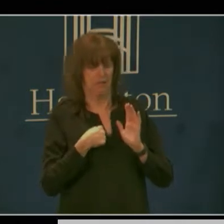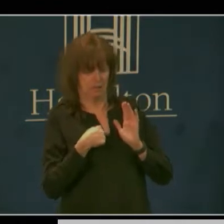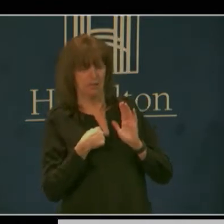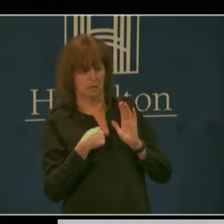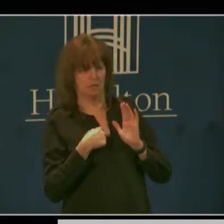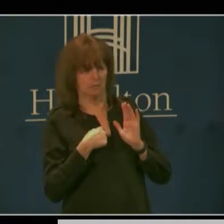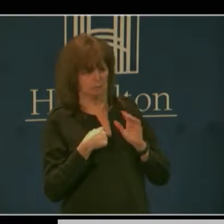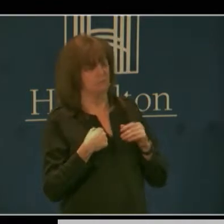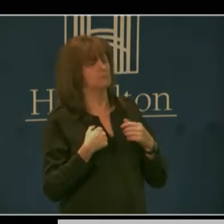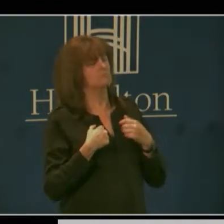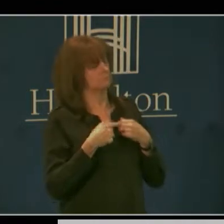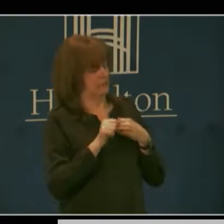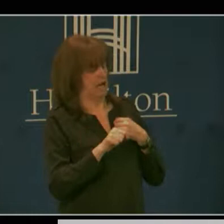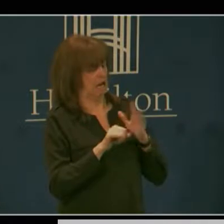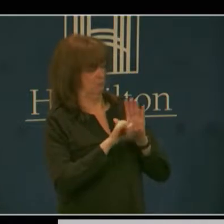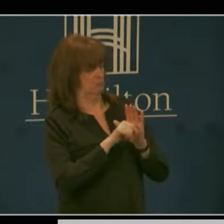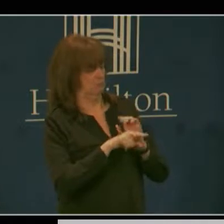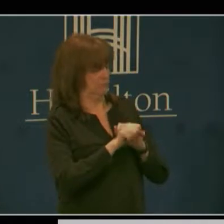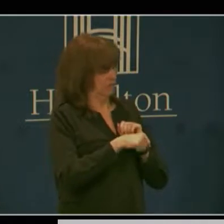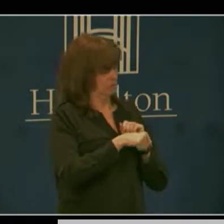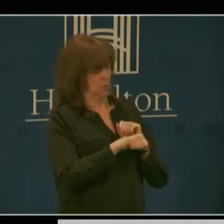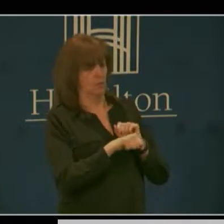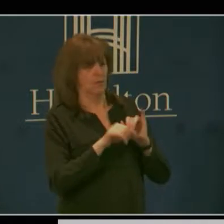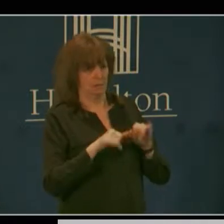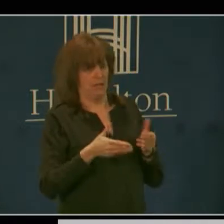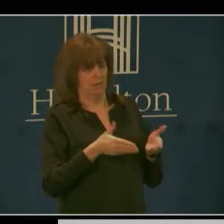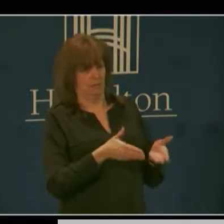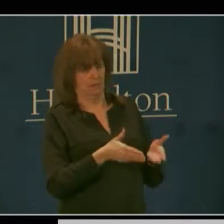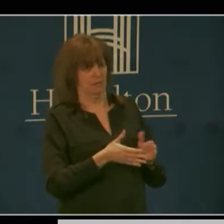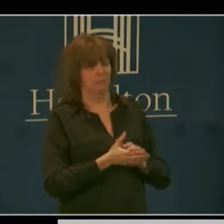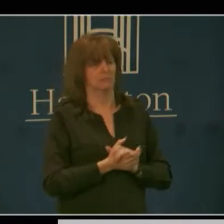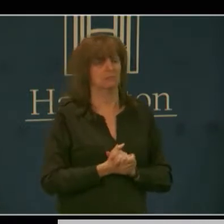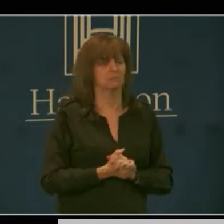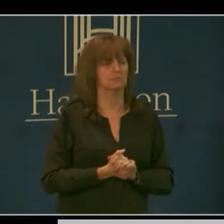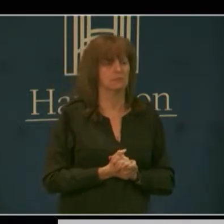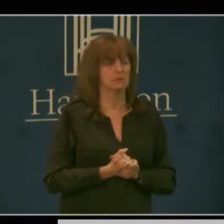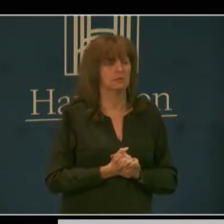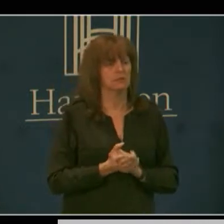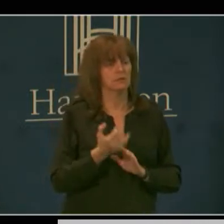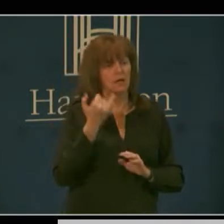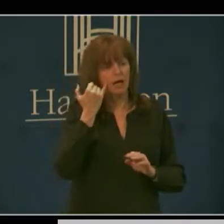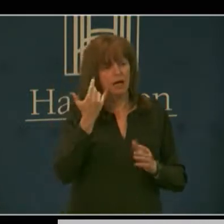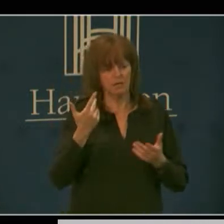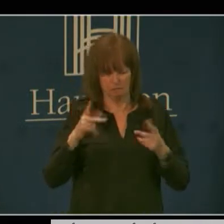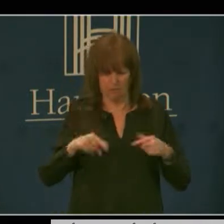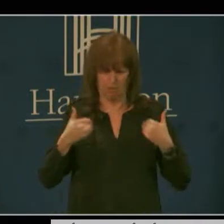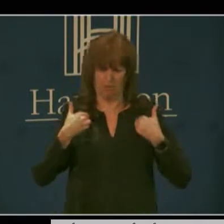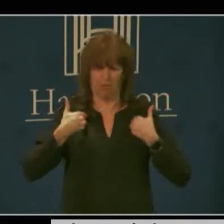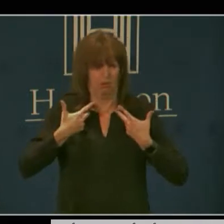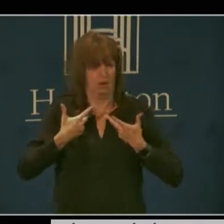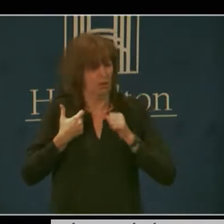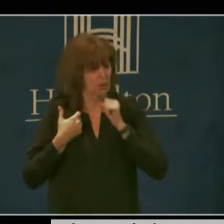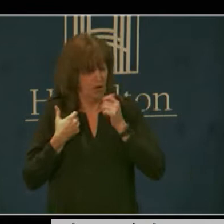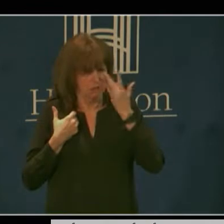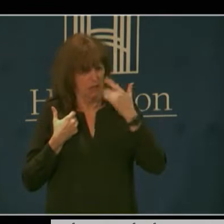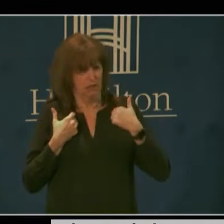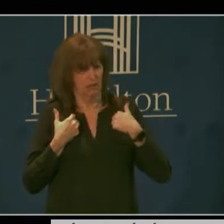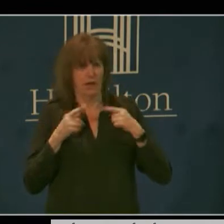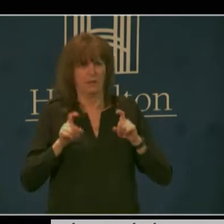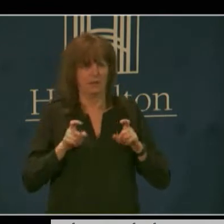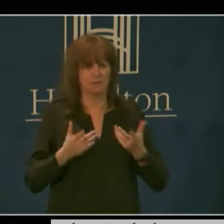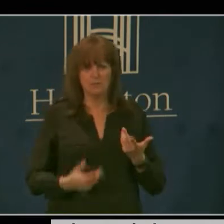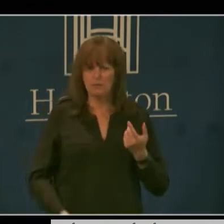comment. To some degree, the only benefit that I could see that an individual being tested gains